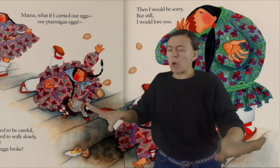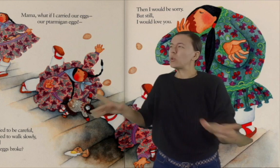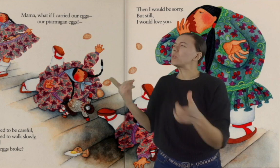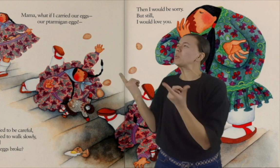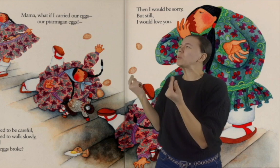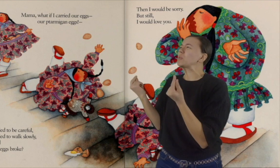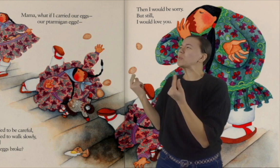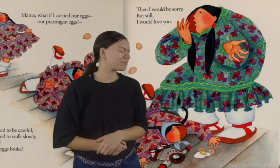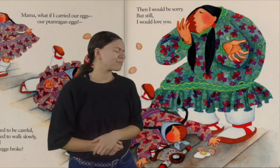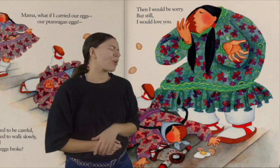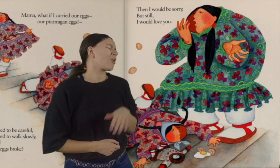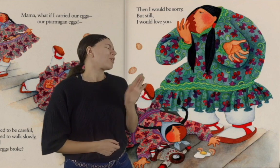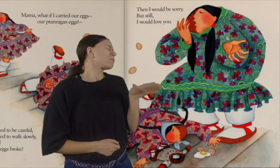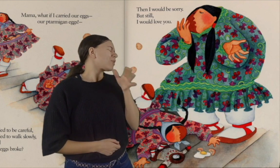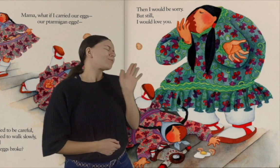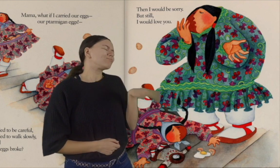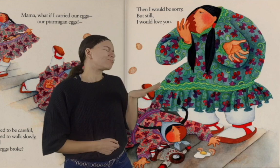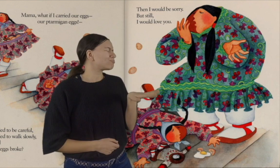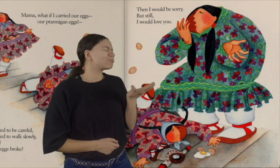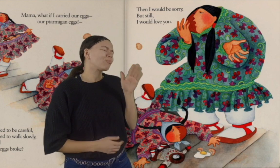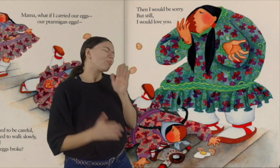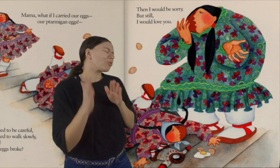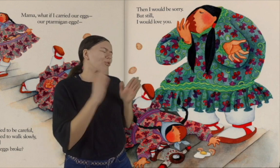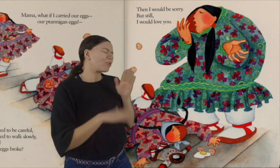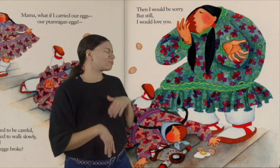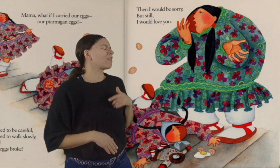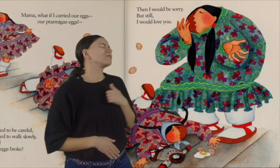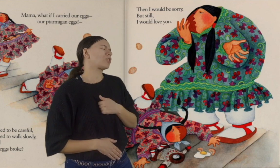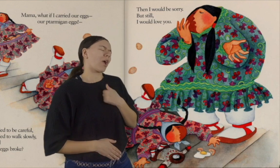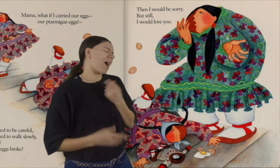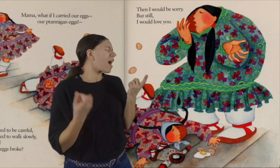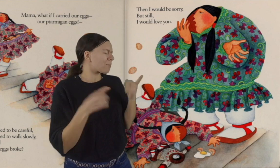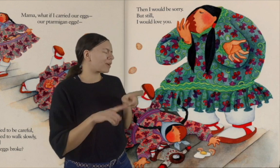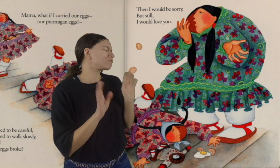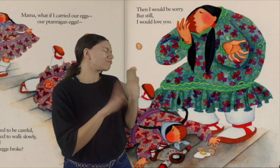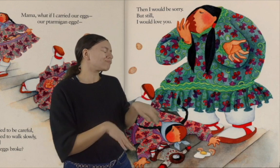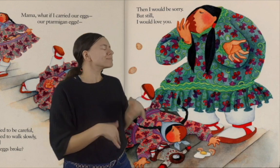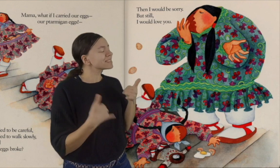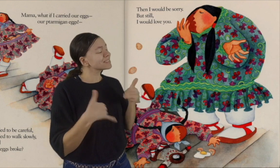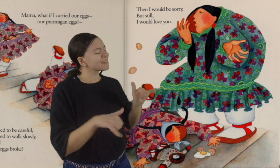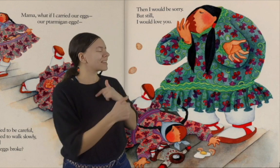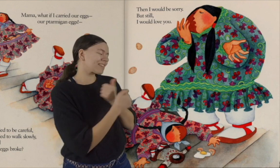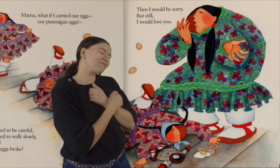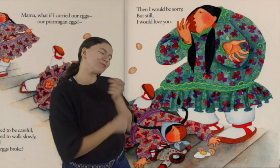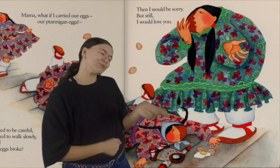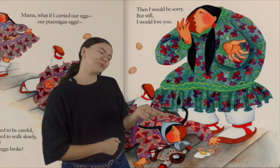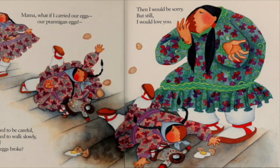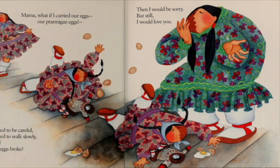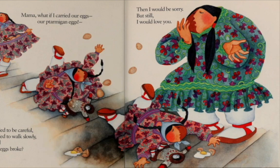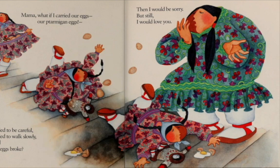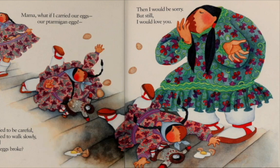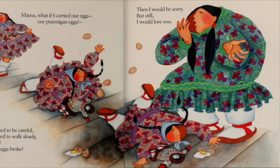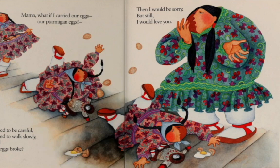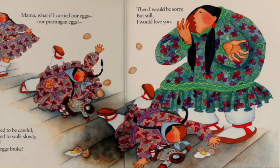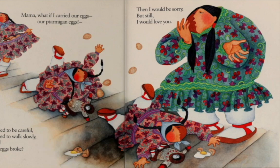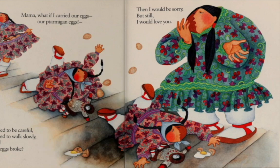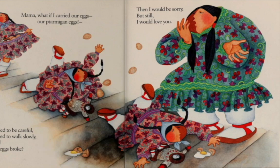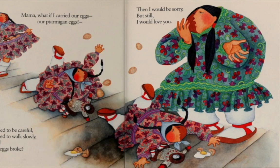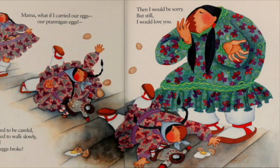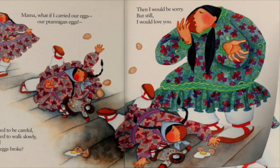walk slowly, but I fell and the eggs broke. Then I would be sorry, but still, I would love you.